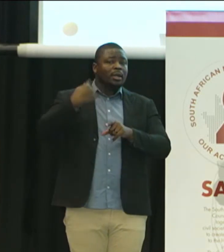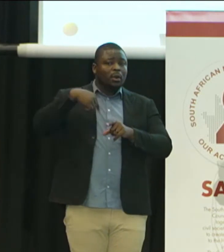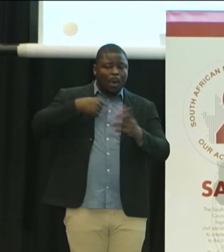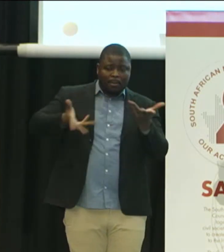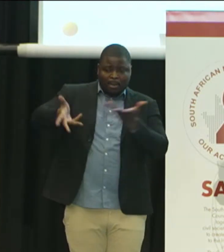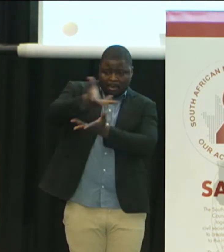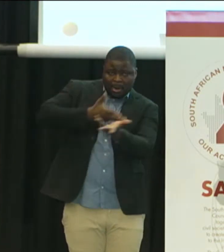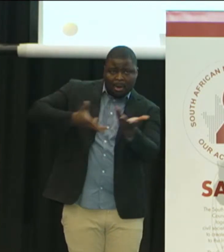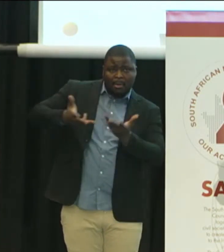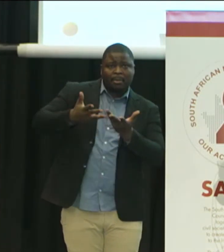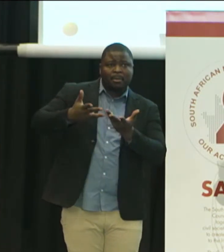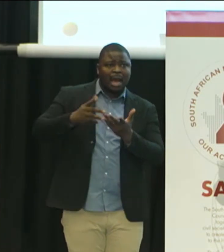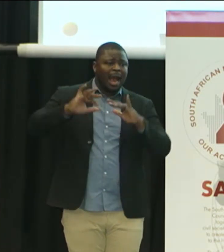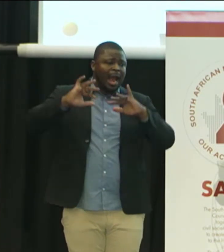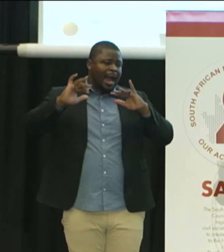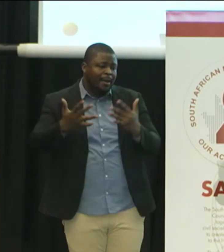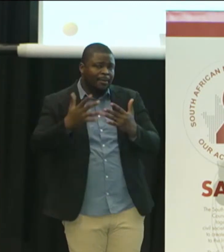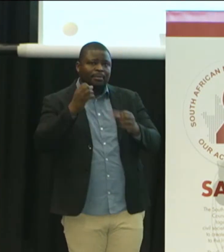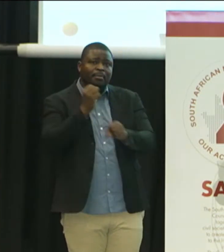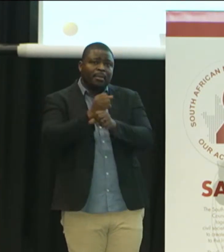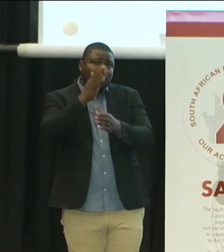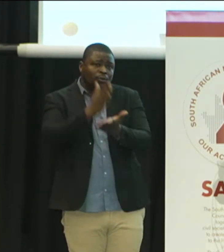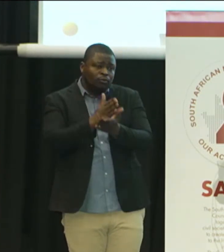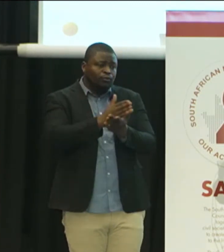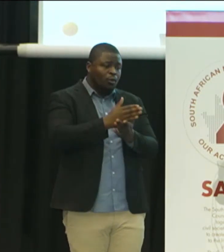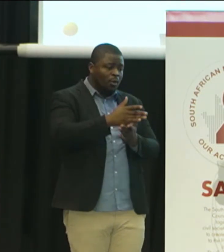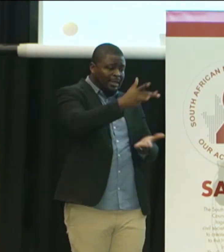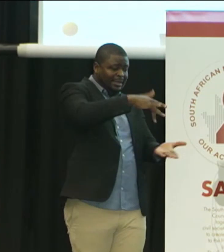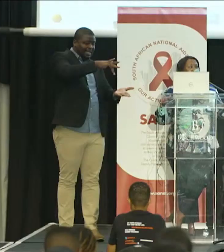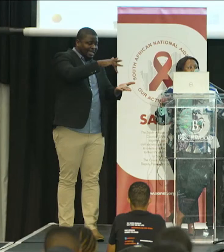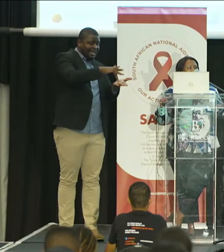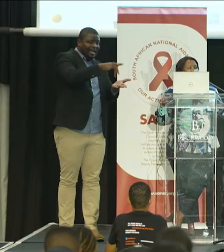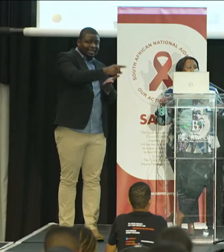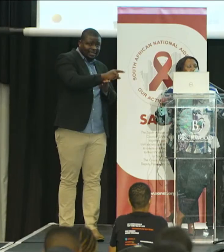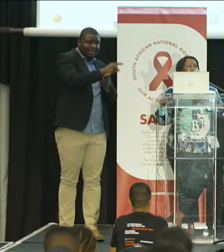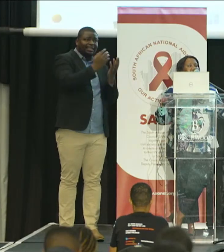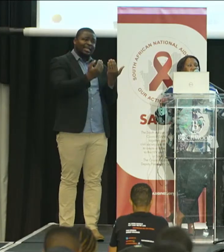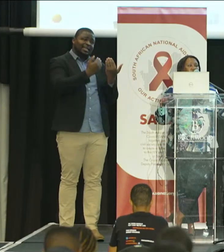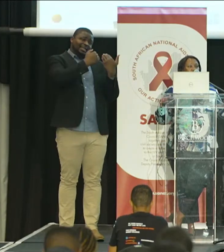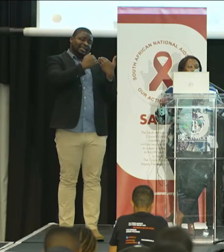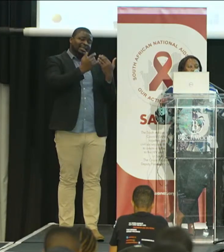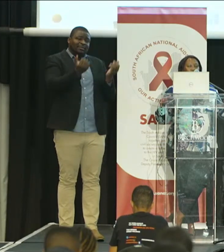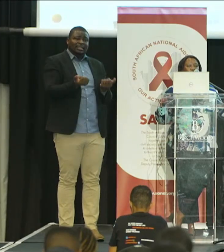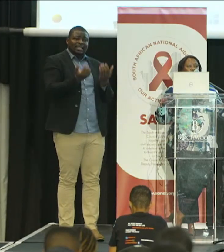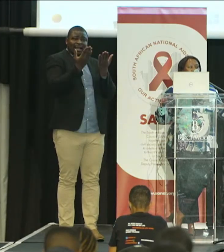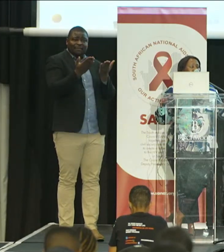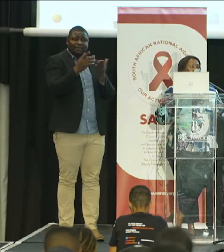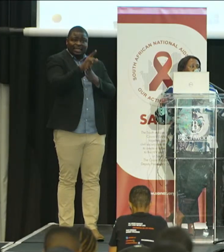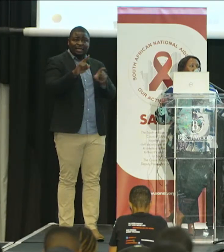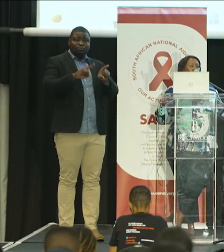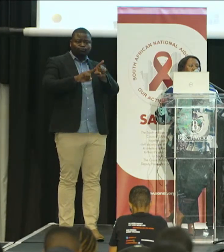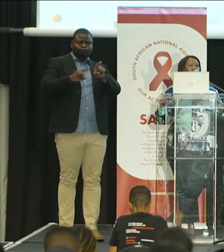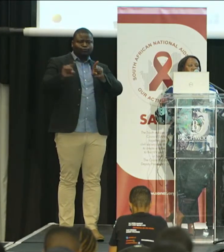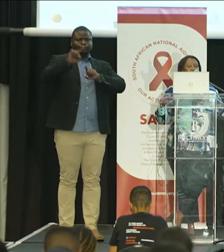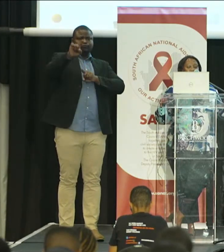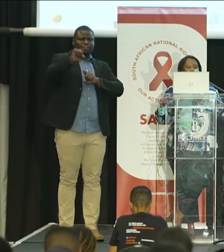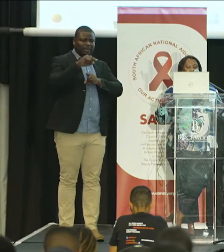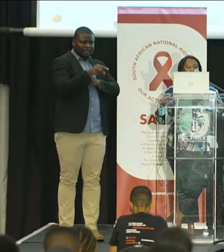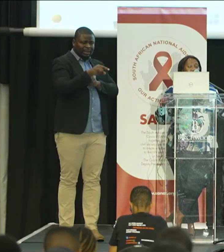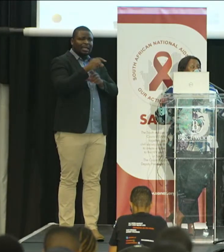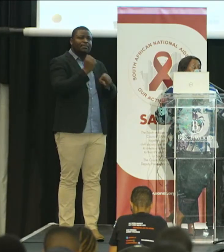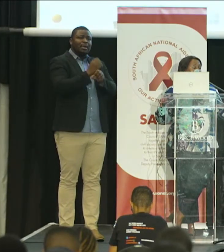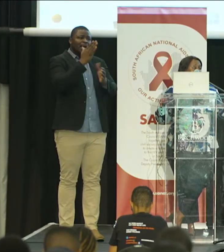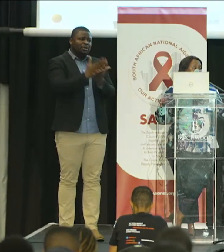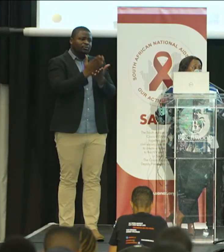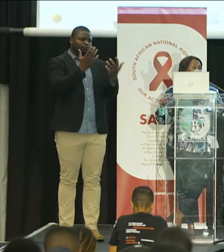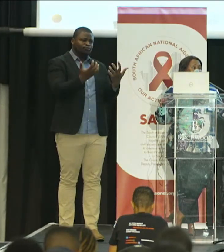how best can we ensure that the centers of service excellence is also talking to the